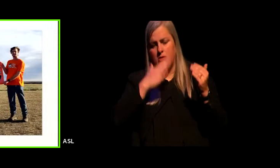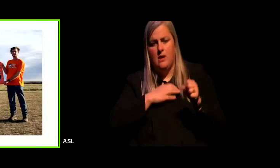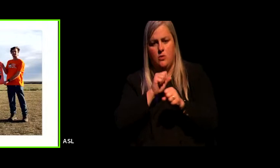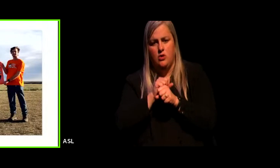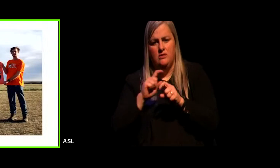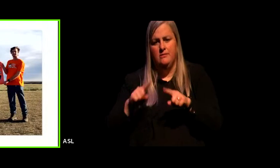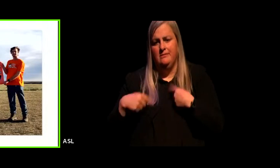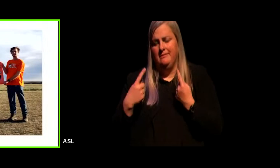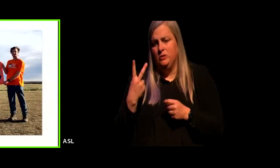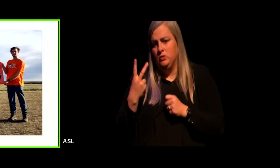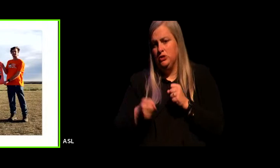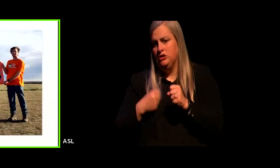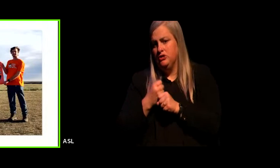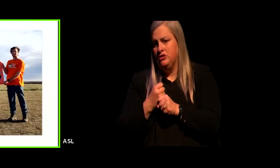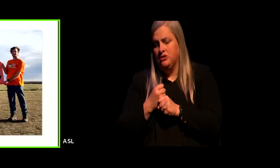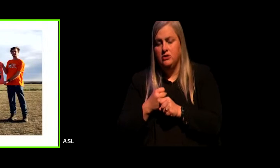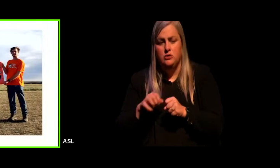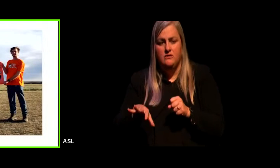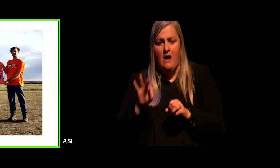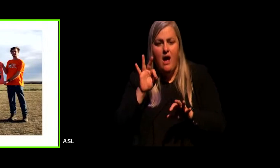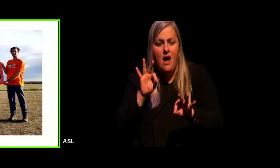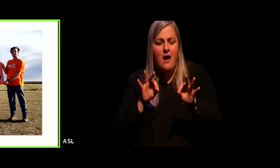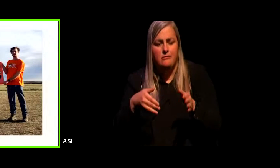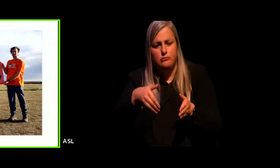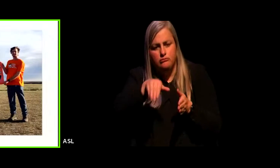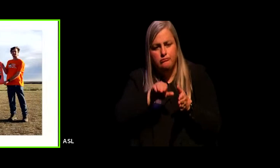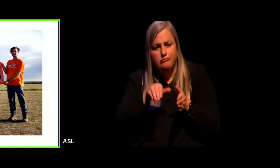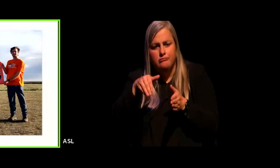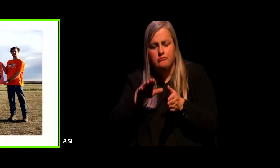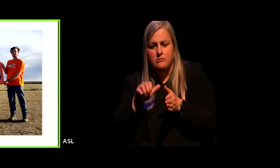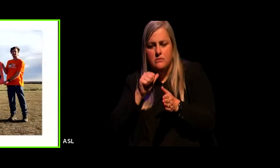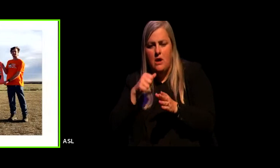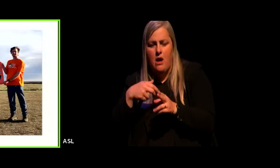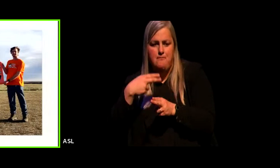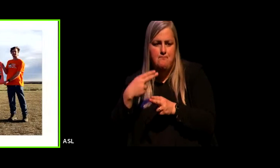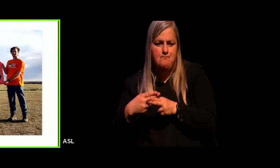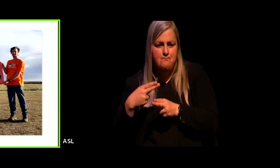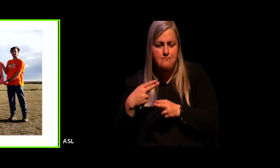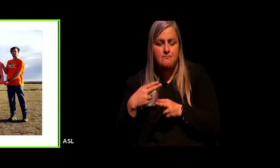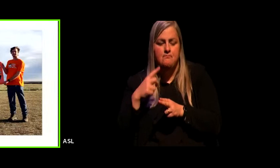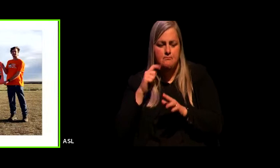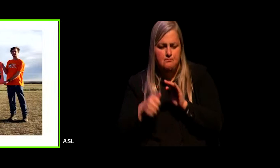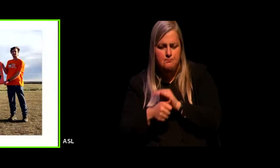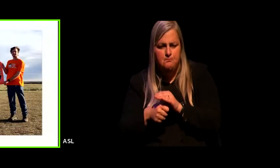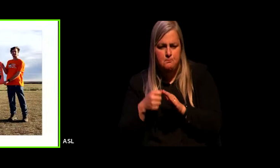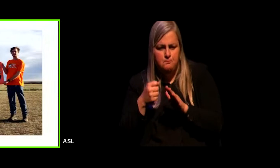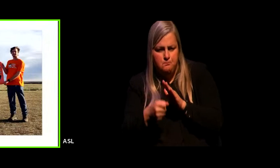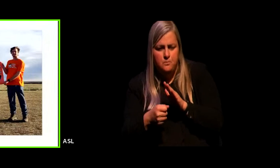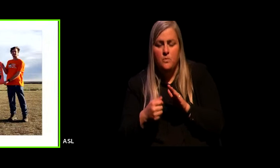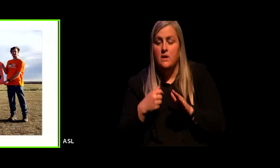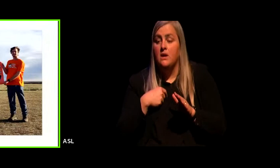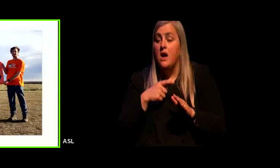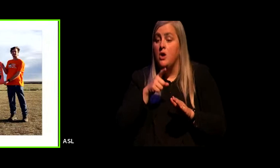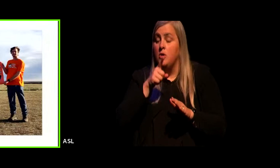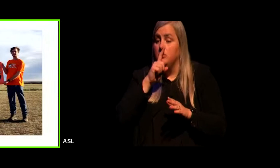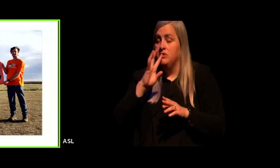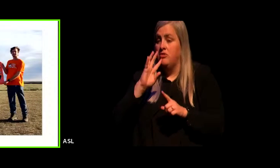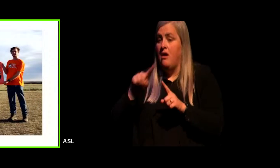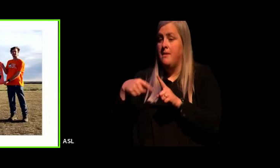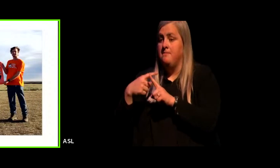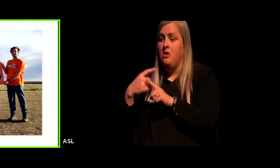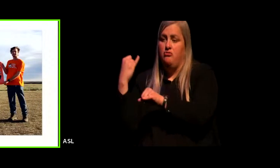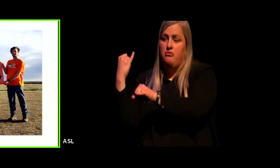years to help find the unmarked graves of our relatives. I'm going to talk about that today. I am not going to talk about residential school sites because that is